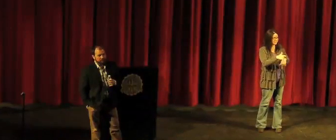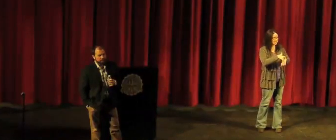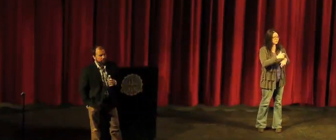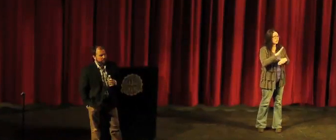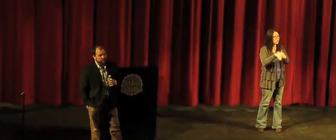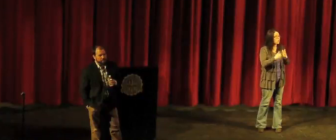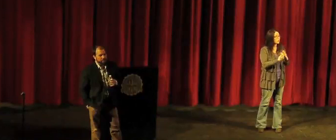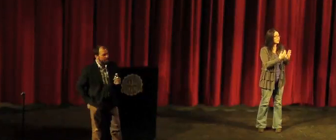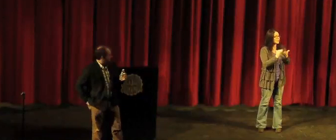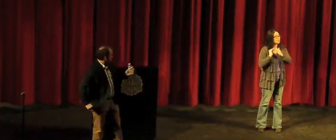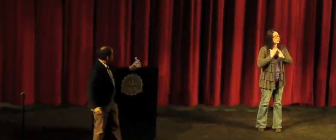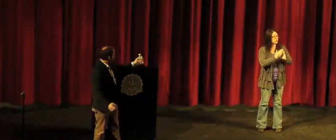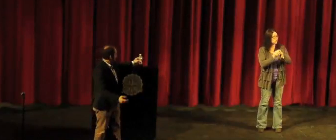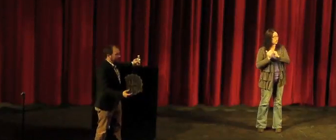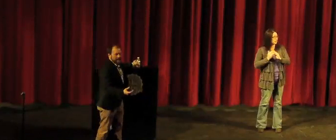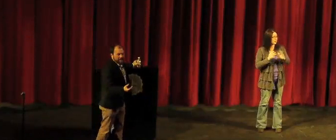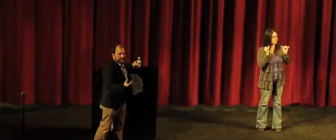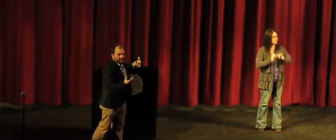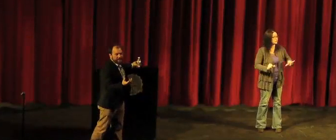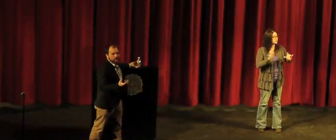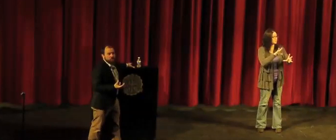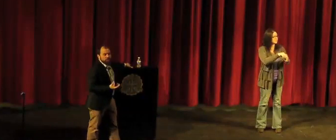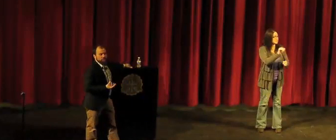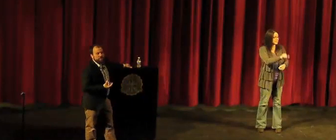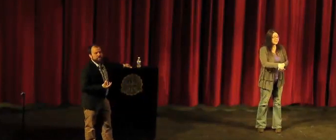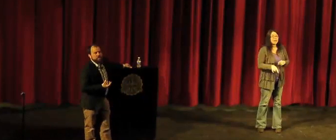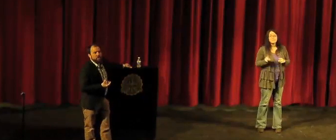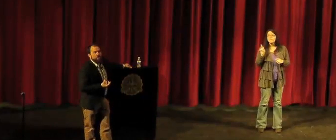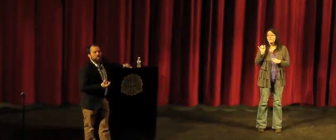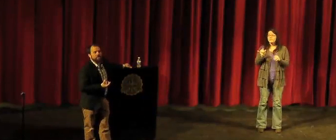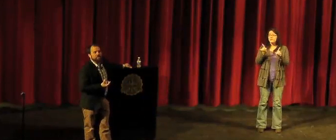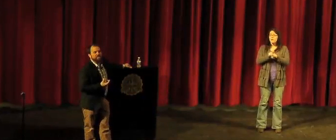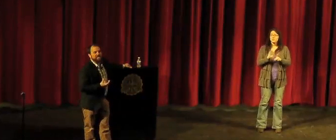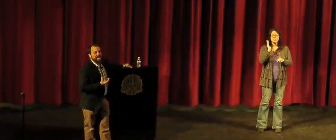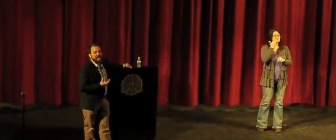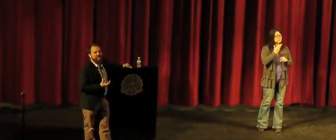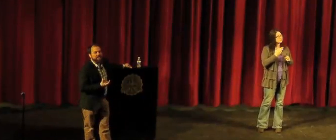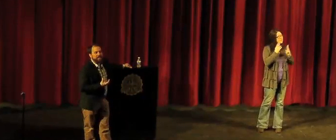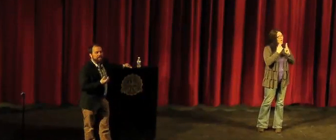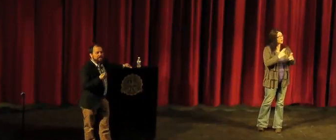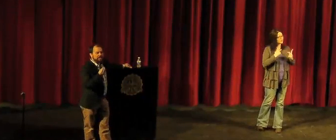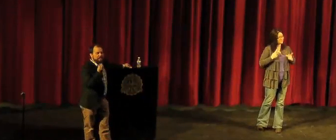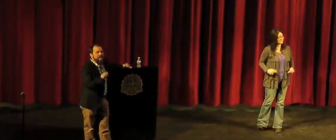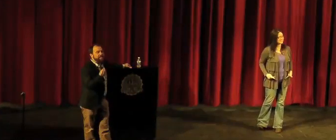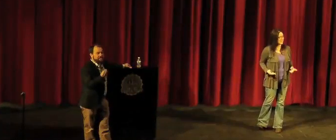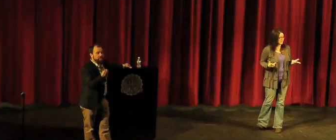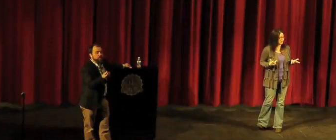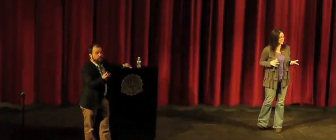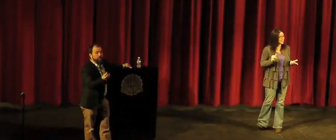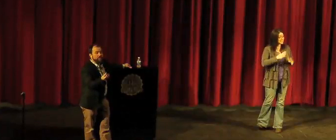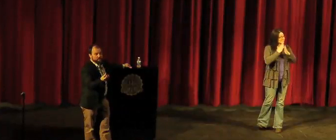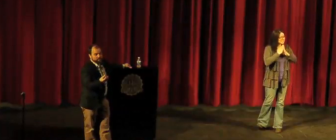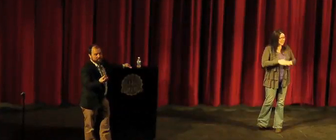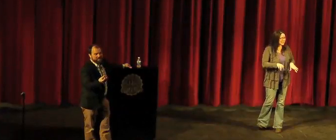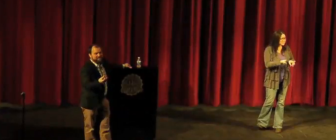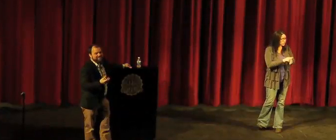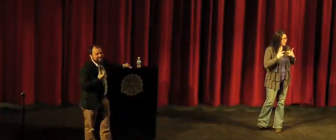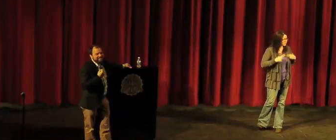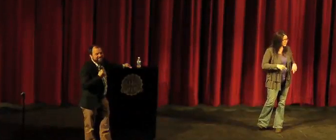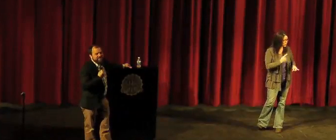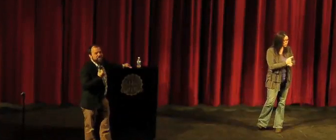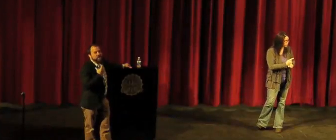liturgy of participating in that together. And that also seems to be honoring the physicality. Like, silence is also physical,